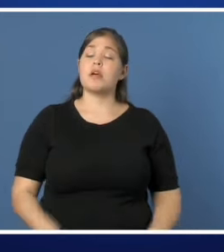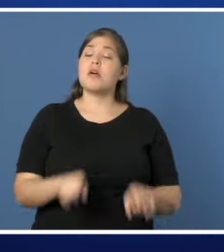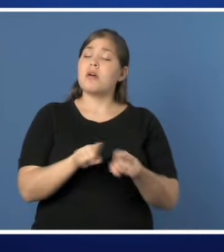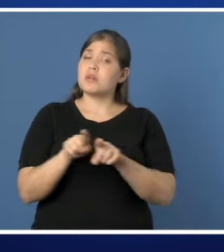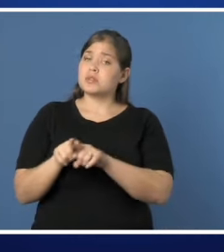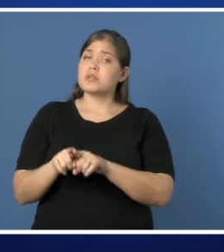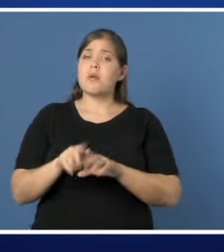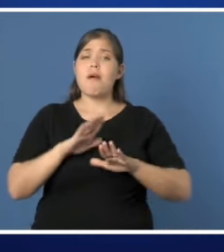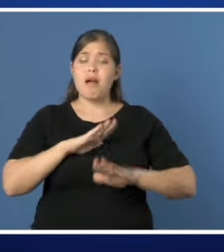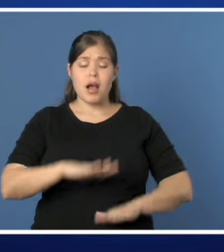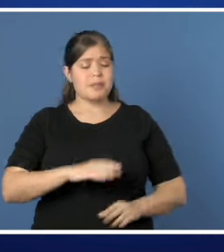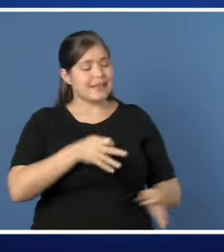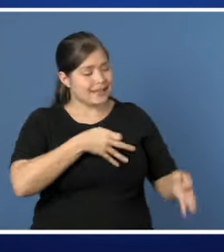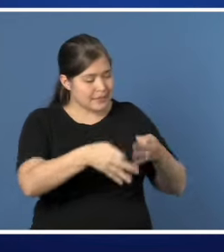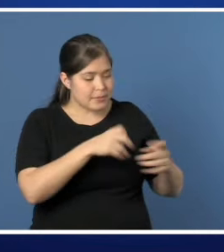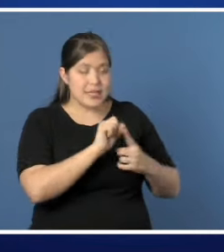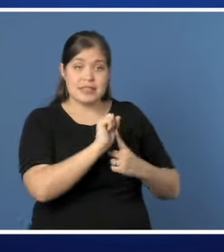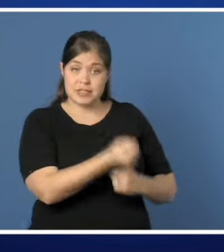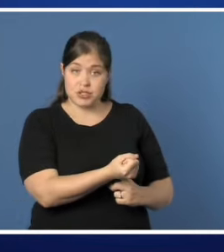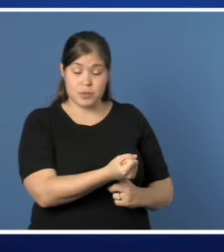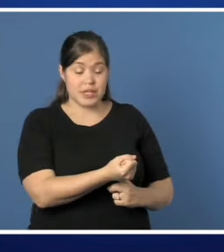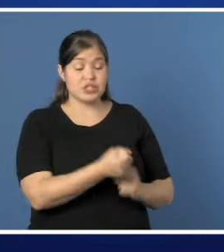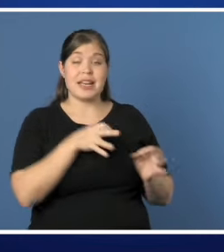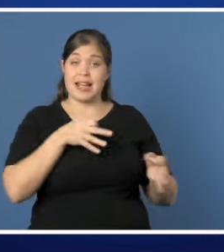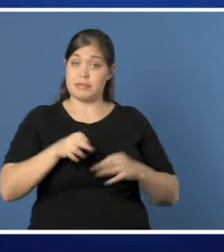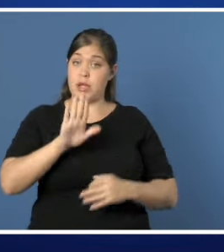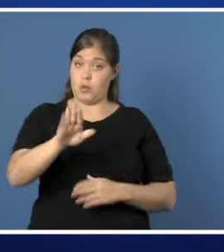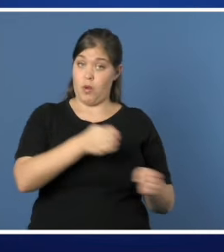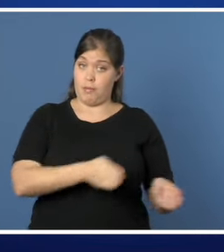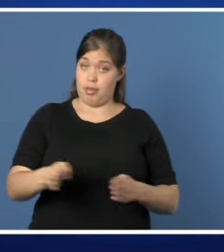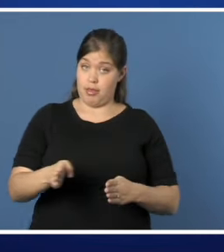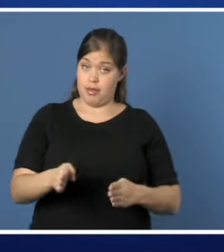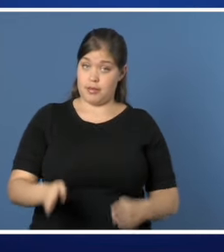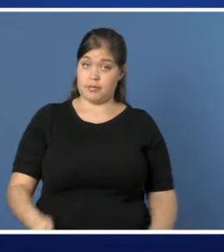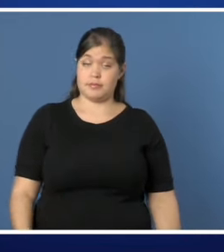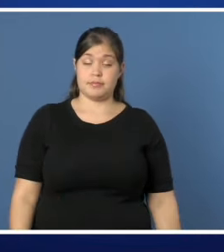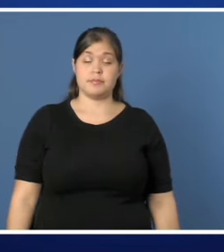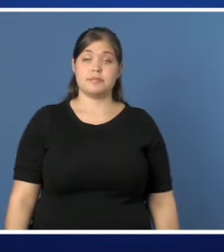Calmly and firmly explain the situation and your plans